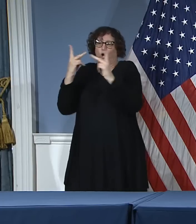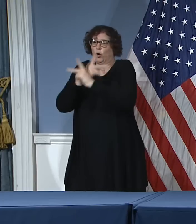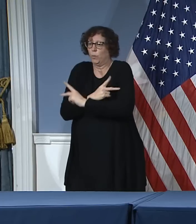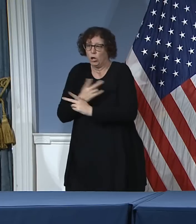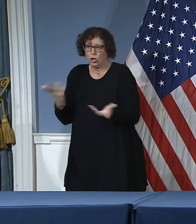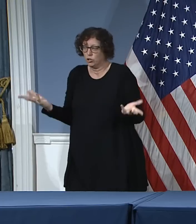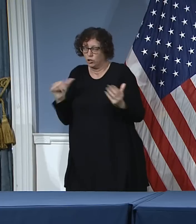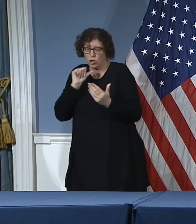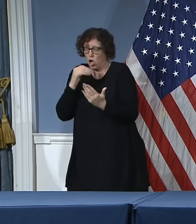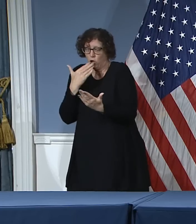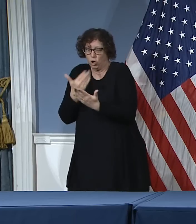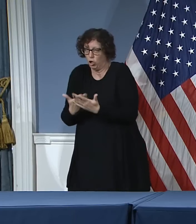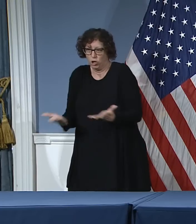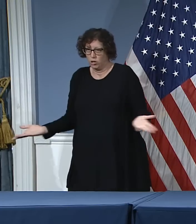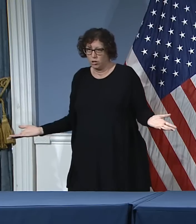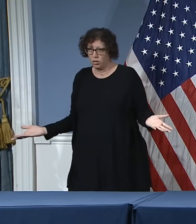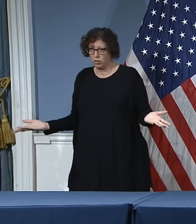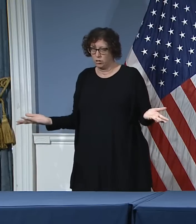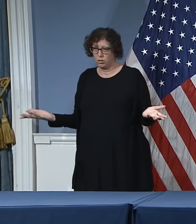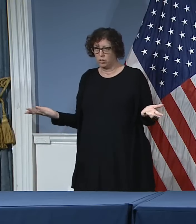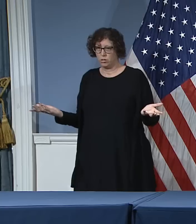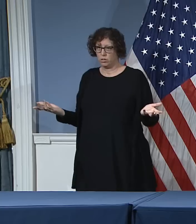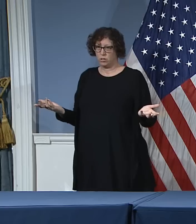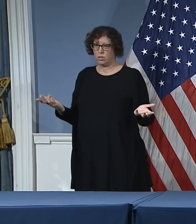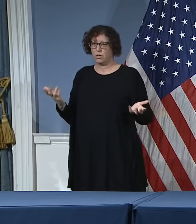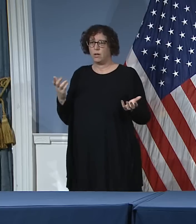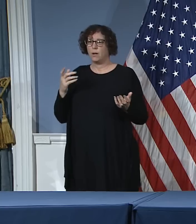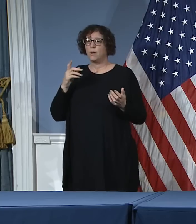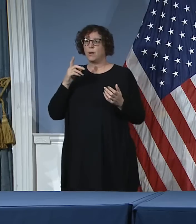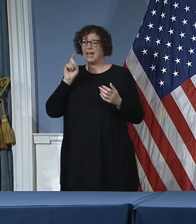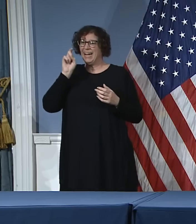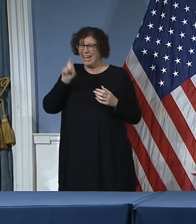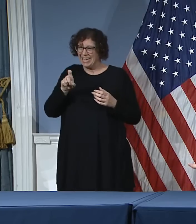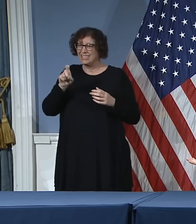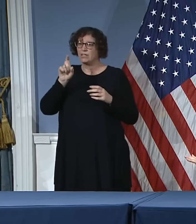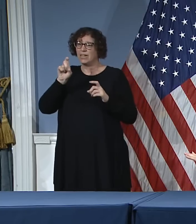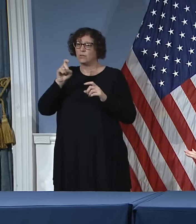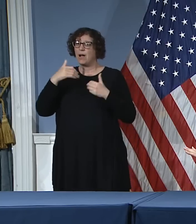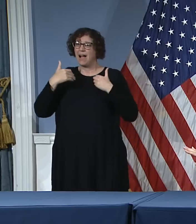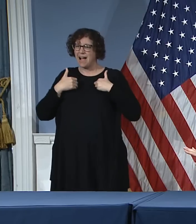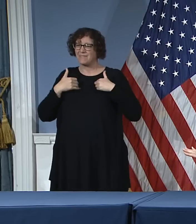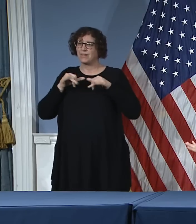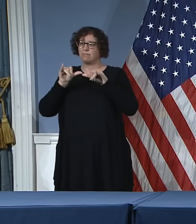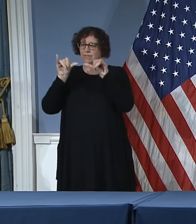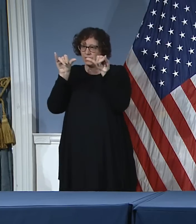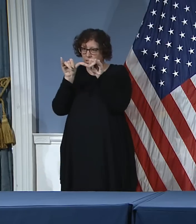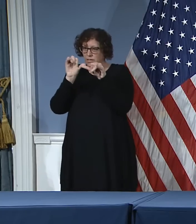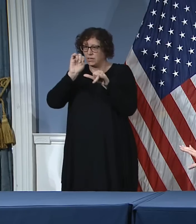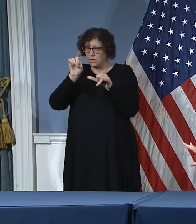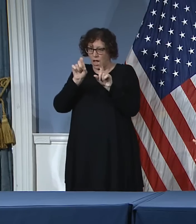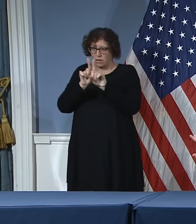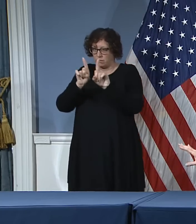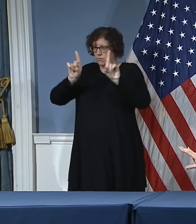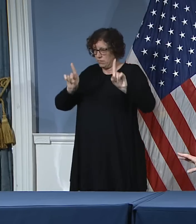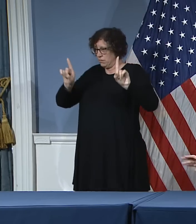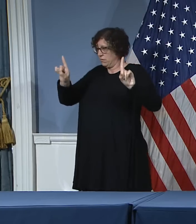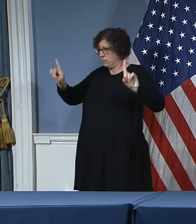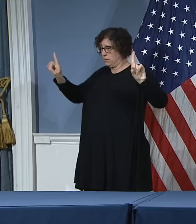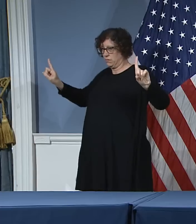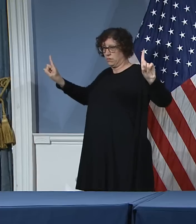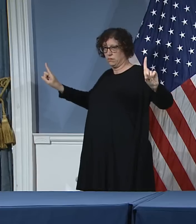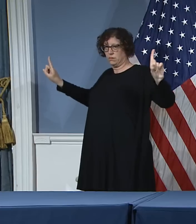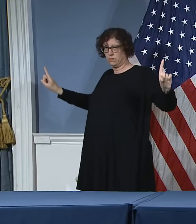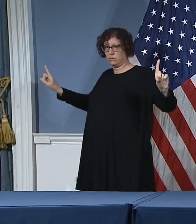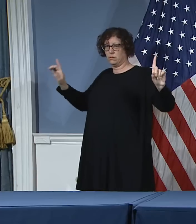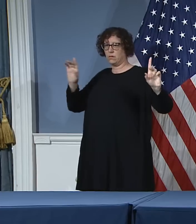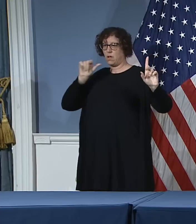to get tested. Lines need social distancing. We don't like lines at all. I think Dr. Barbeau does not like any kind of line, but if